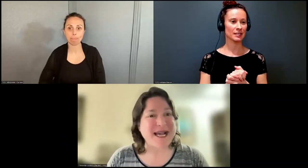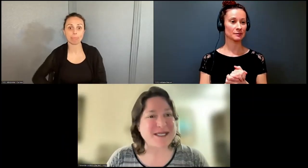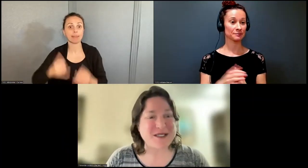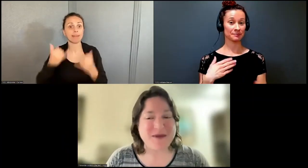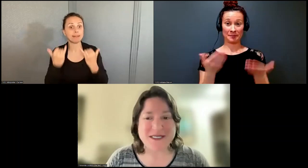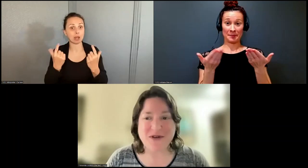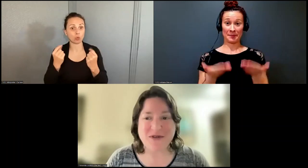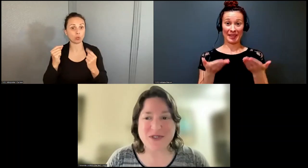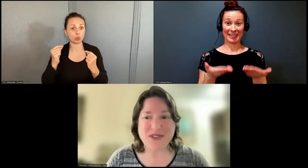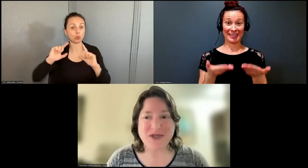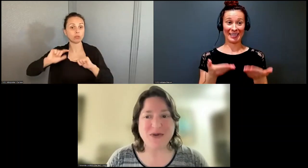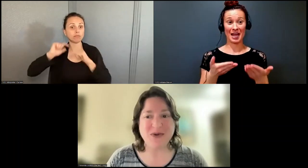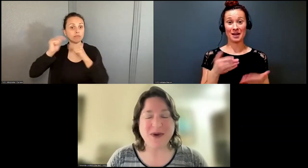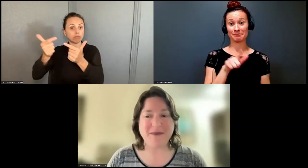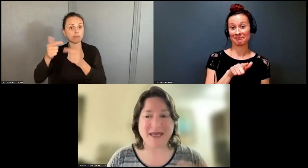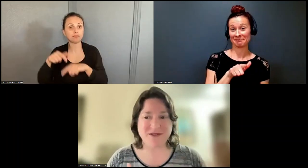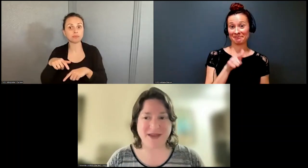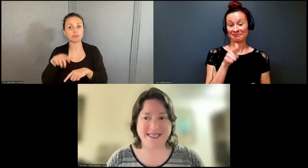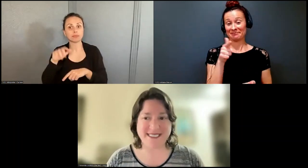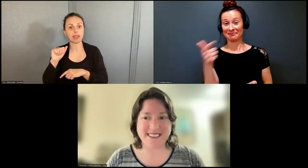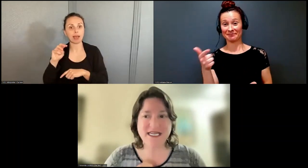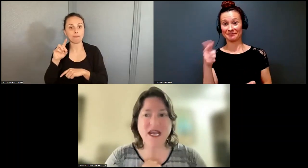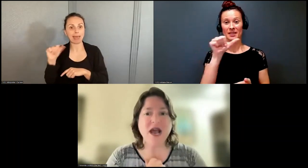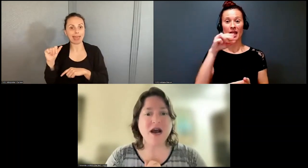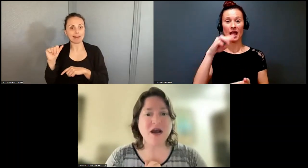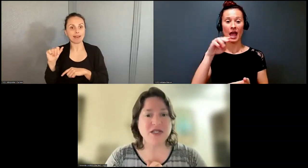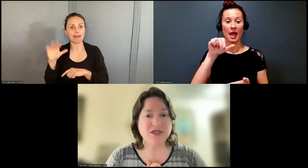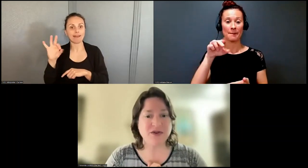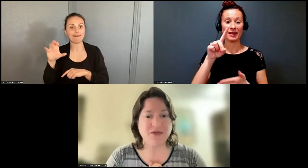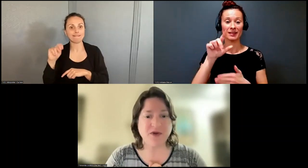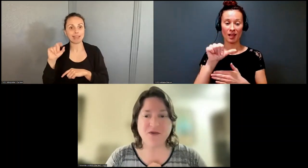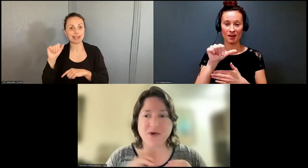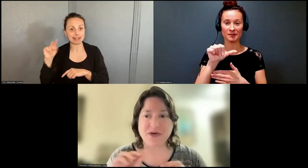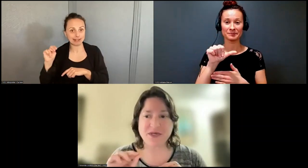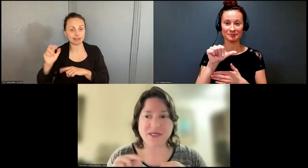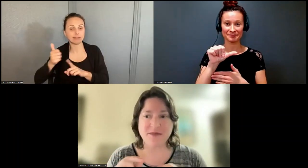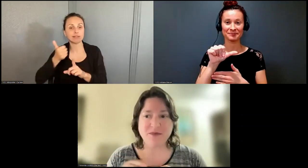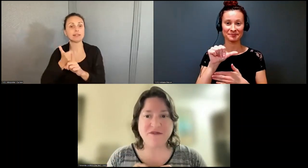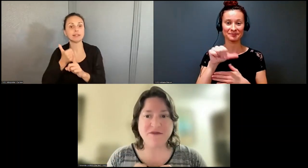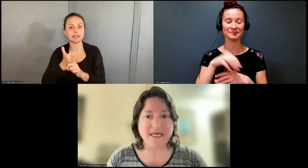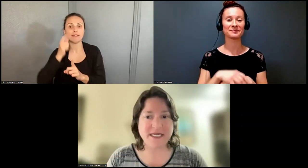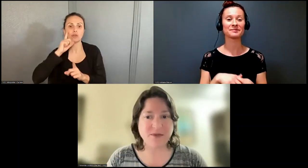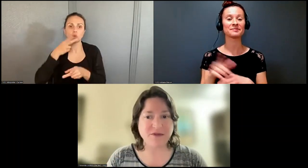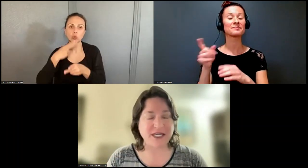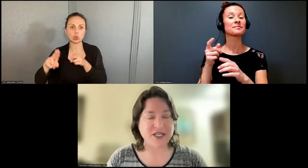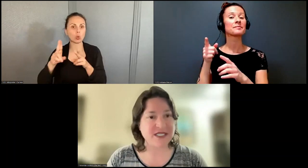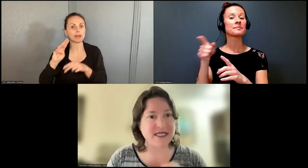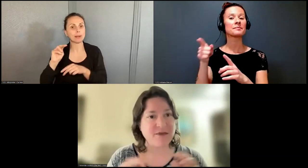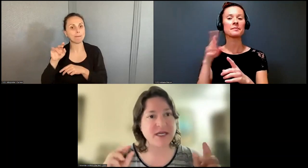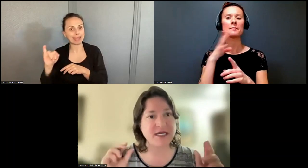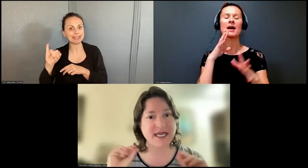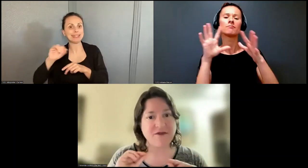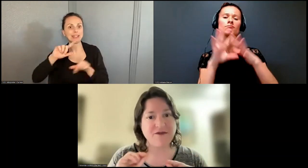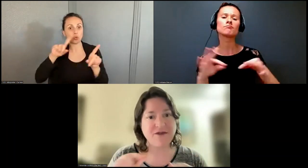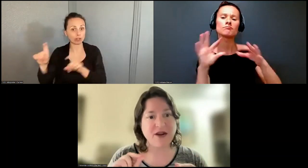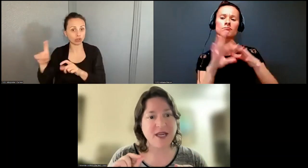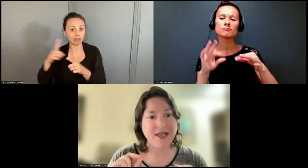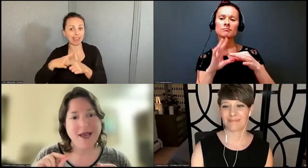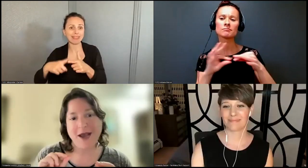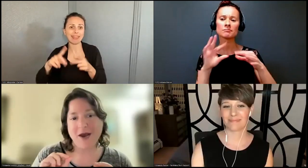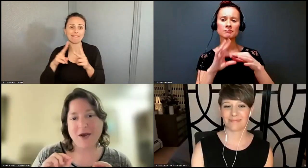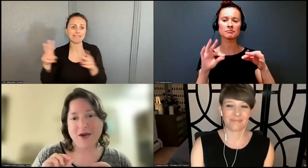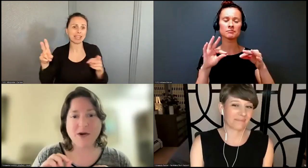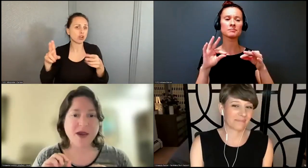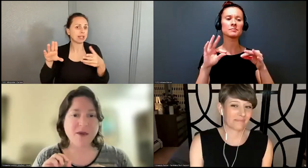going to pass the space over to Amanda Fenton for some brief mentee reflections, and then we're going to take a